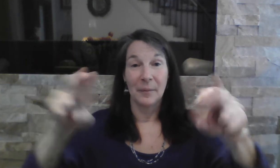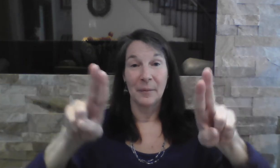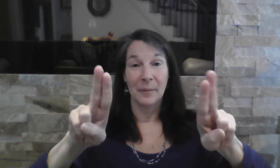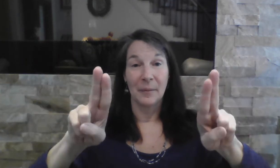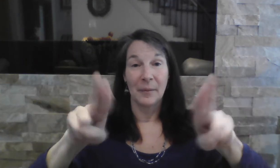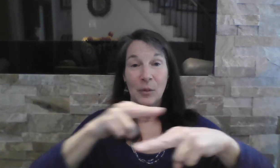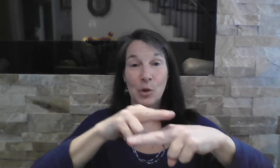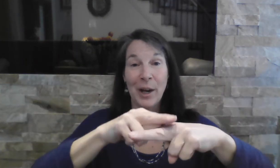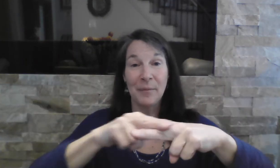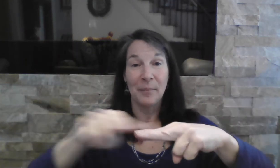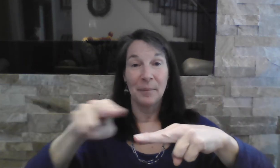Train.